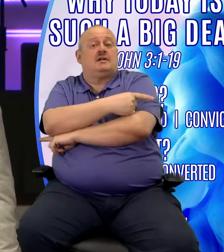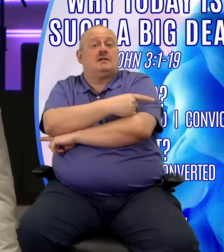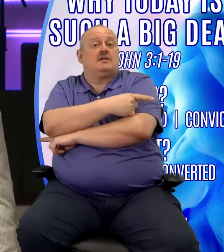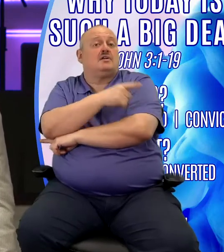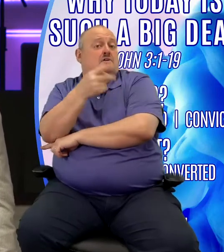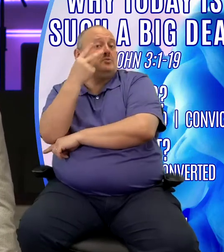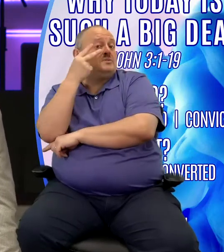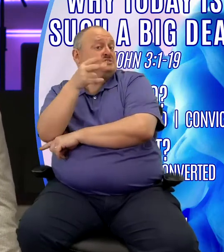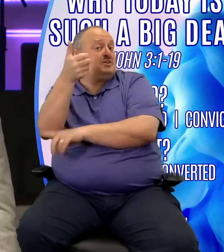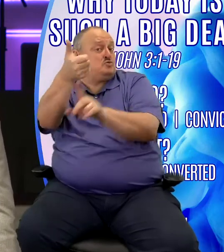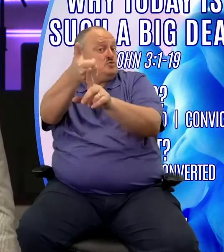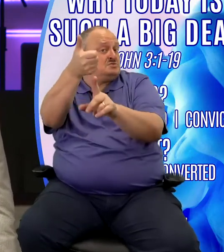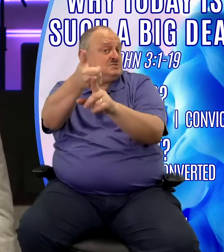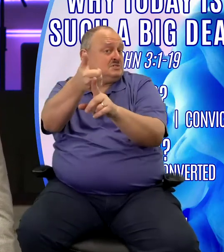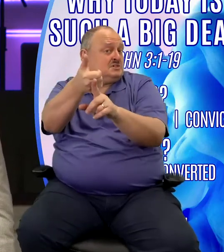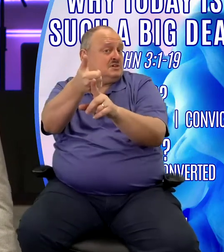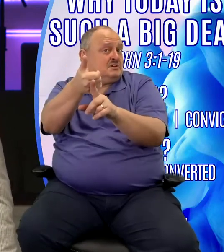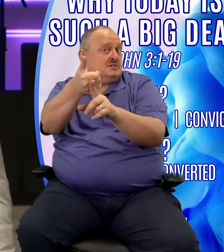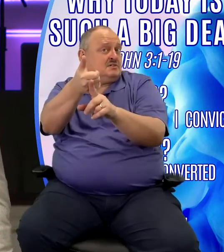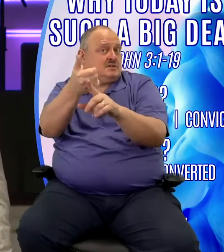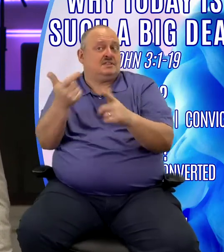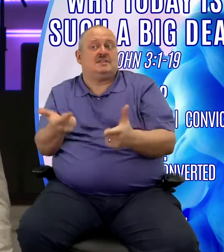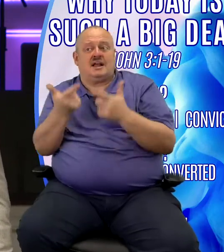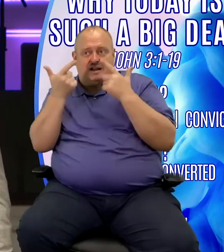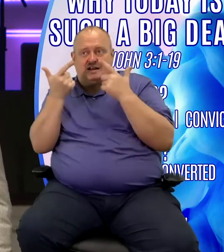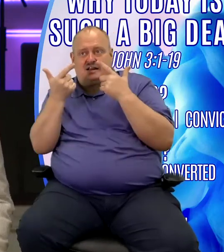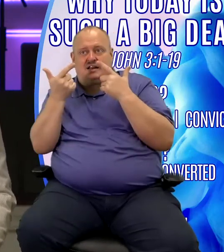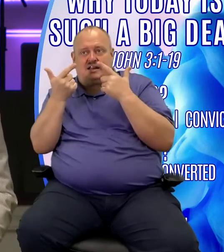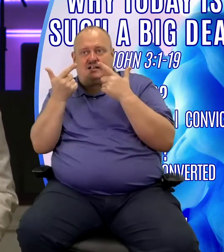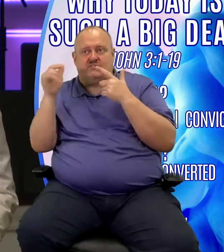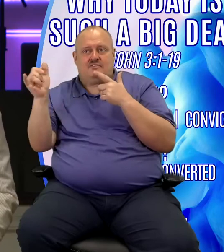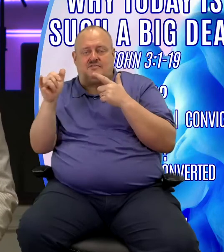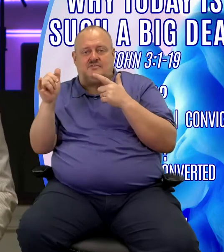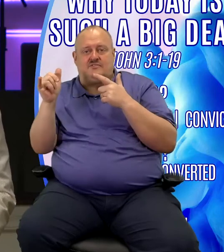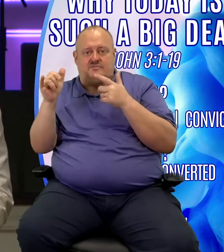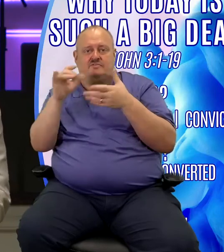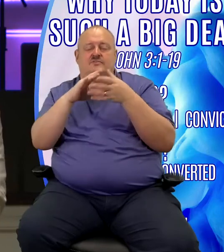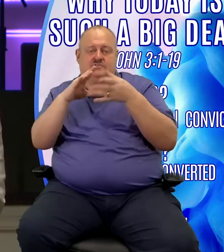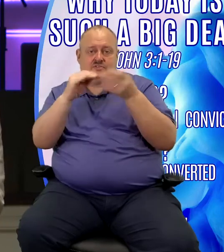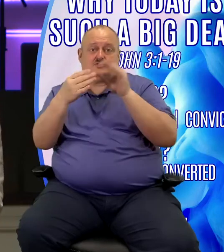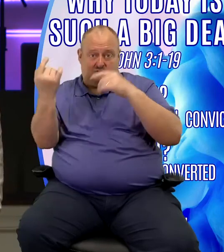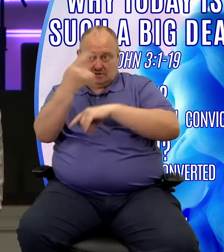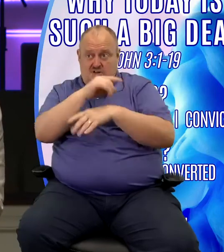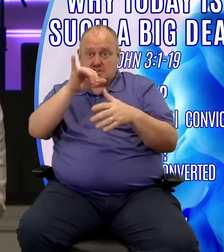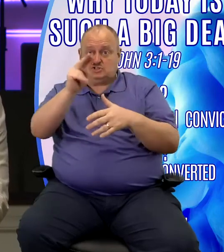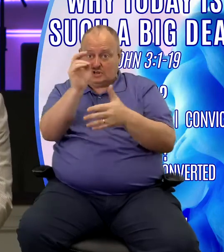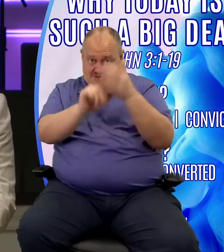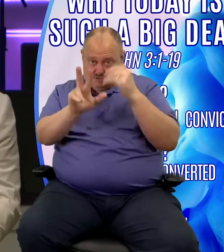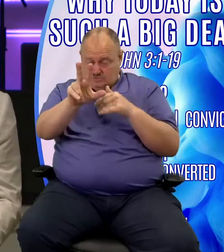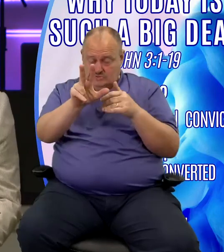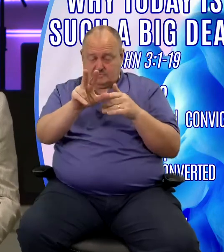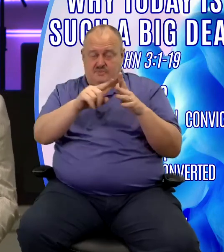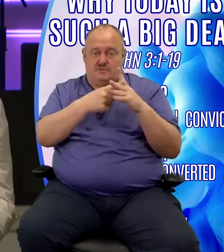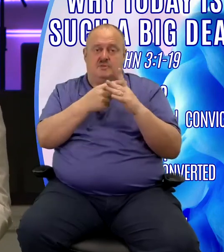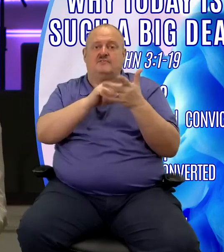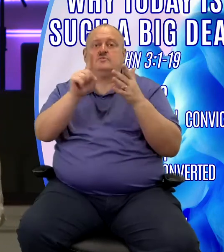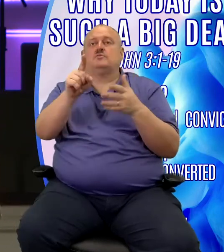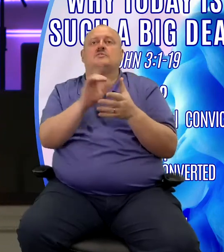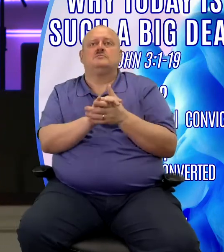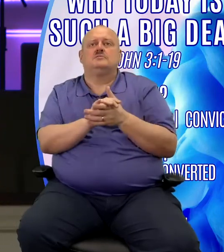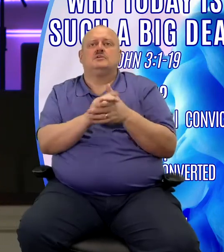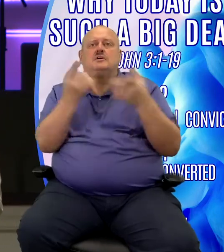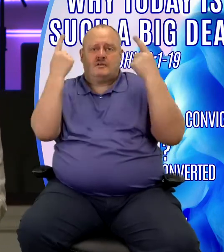see yourself in the life and in the setting of this story today. In John chapter 3, beginning in verse 1, one of the most